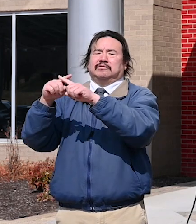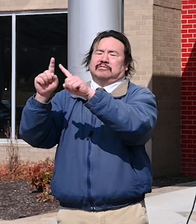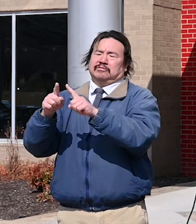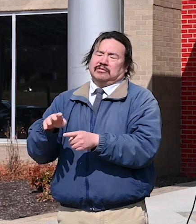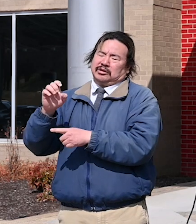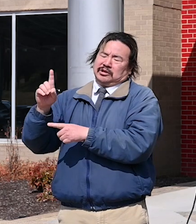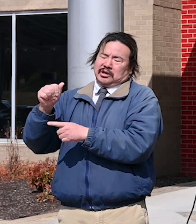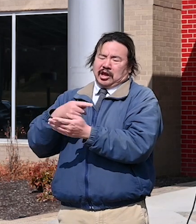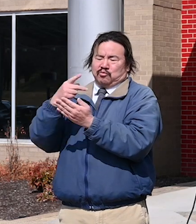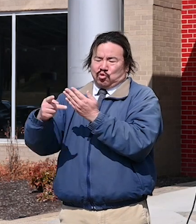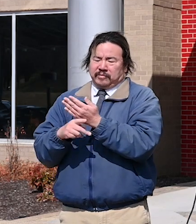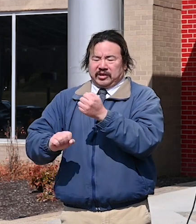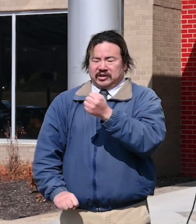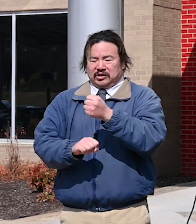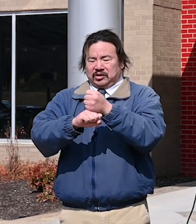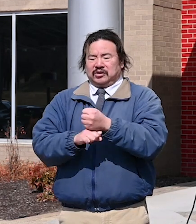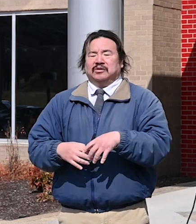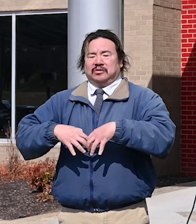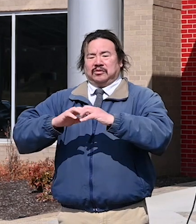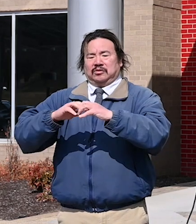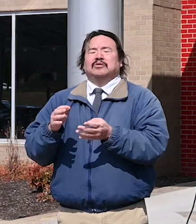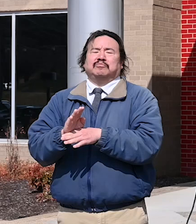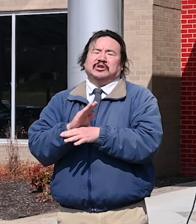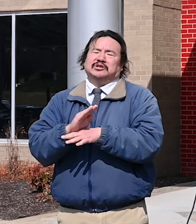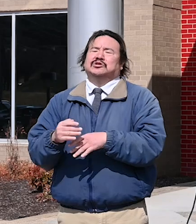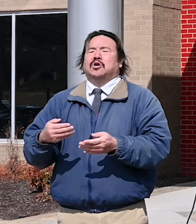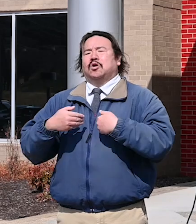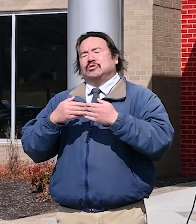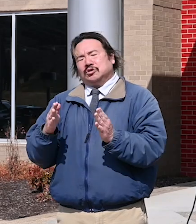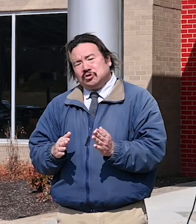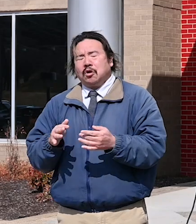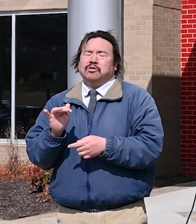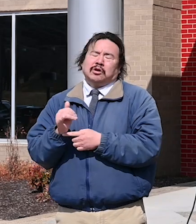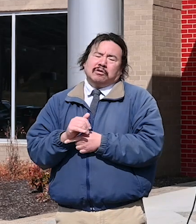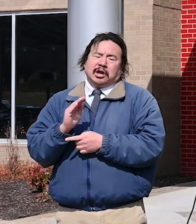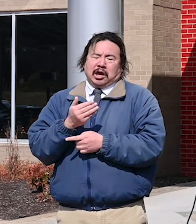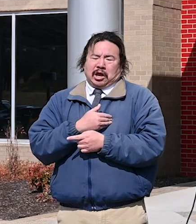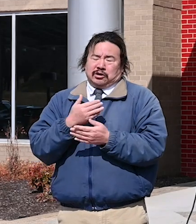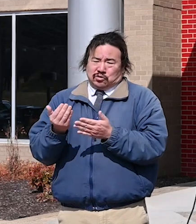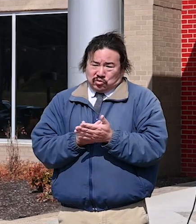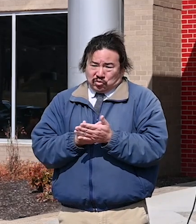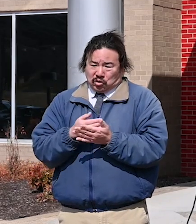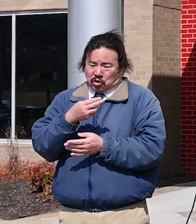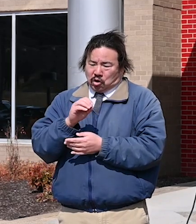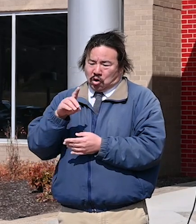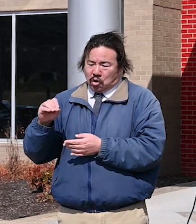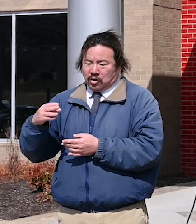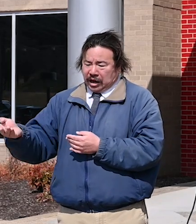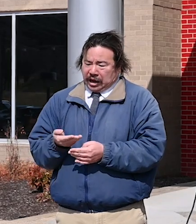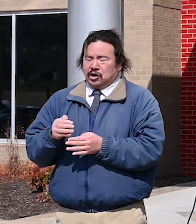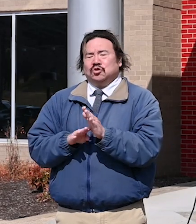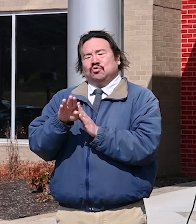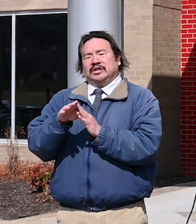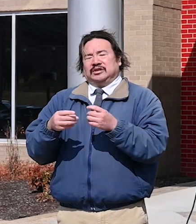EDA programs that support emerging business owners. Also, our new HOCO Hire